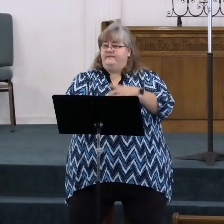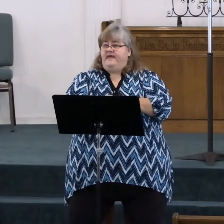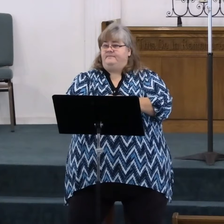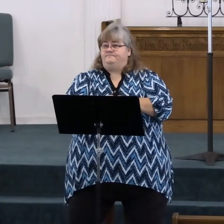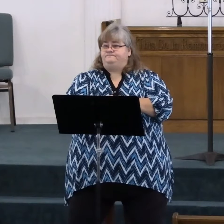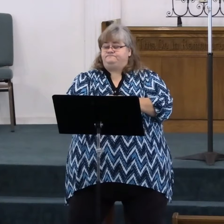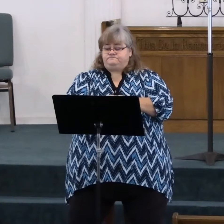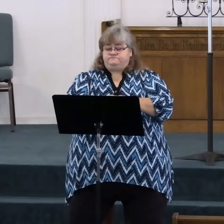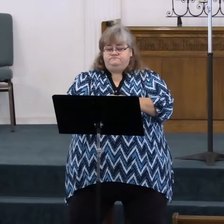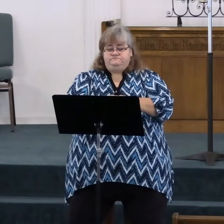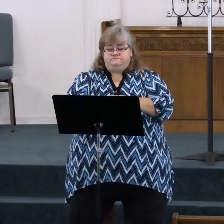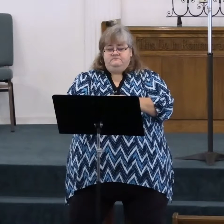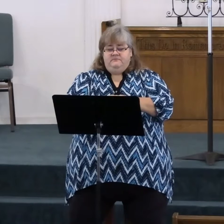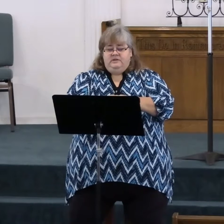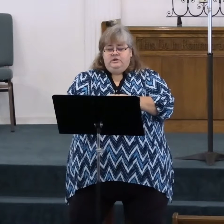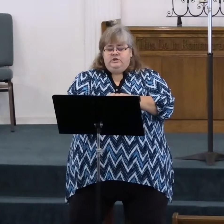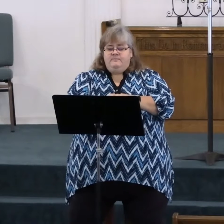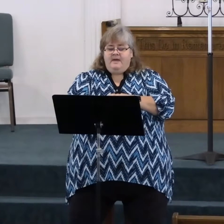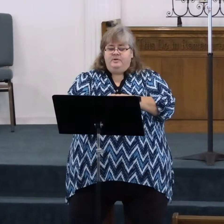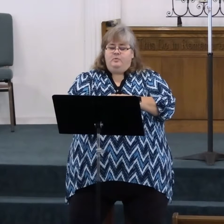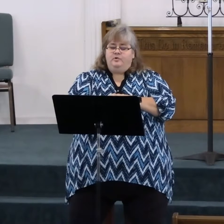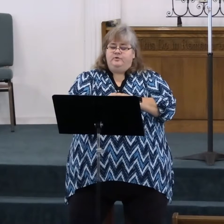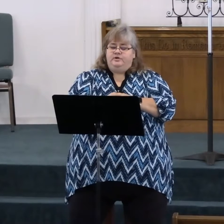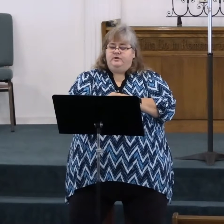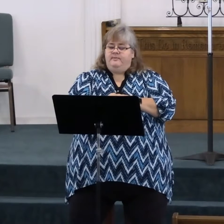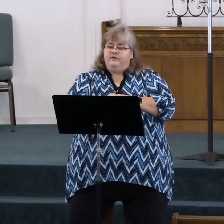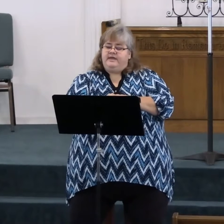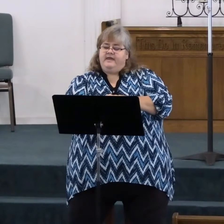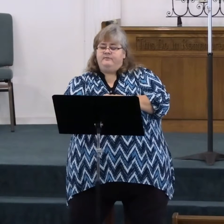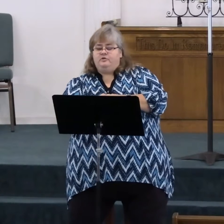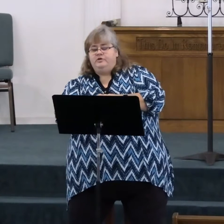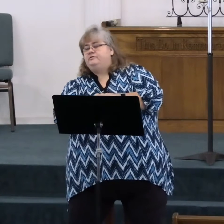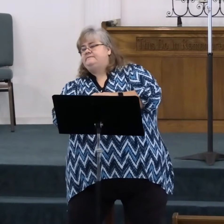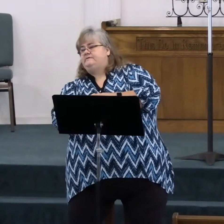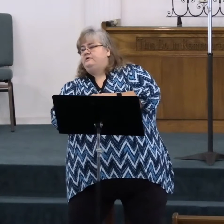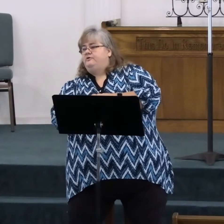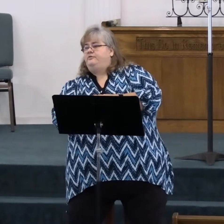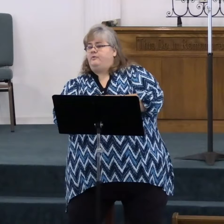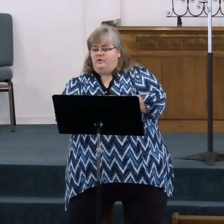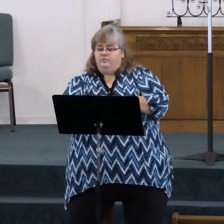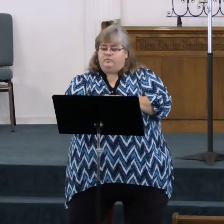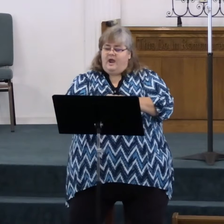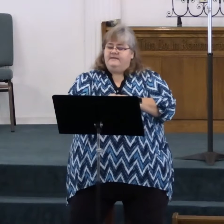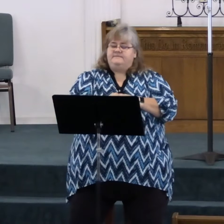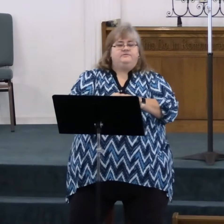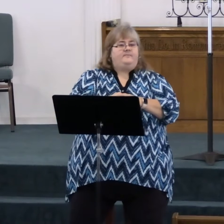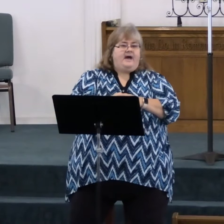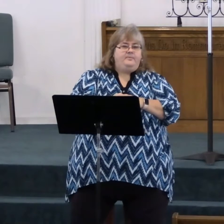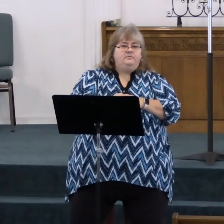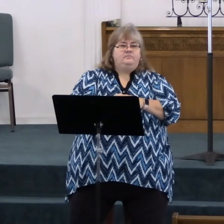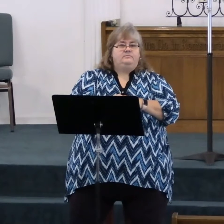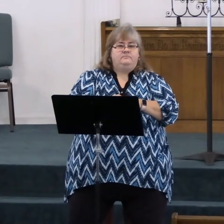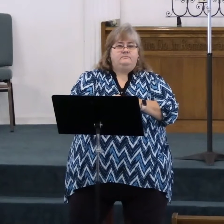that? You might be wondering, could America ever lose their own right to the Bible?